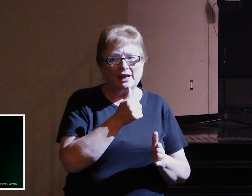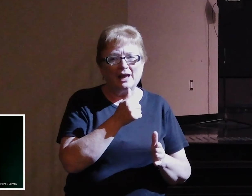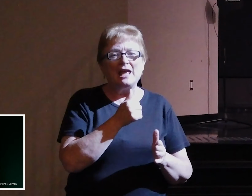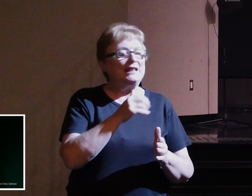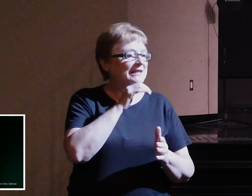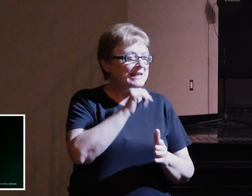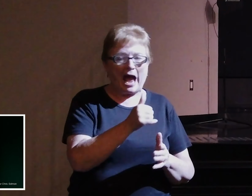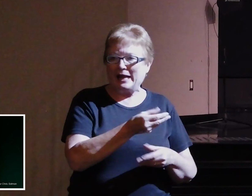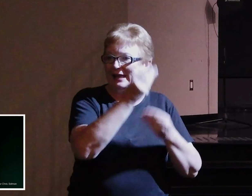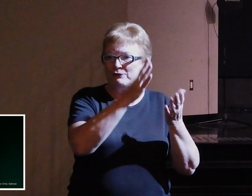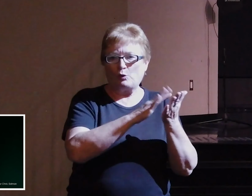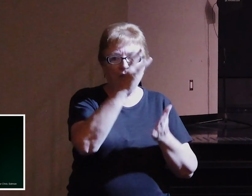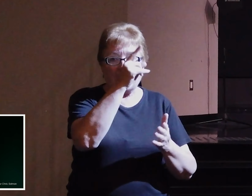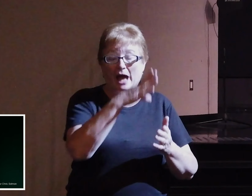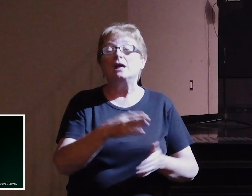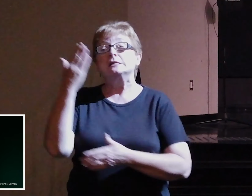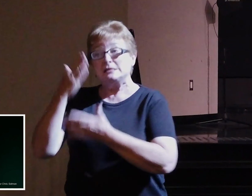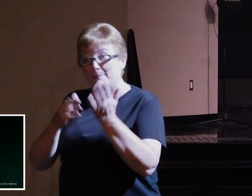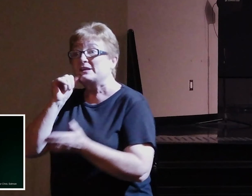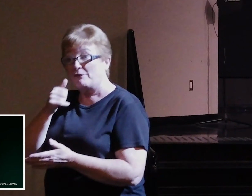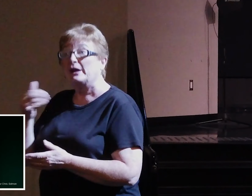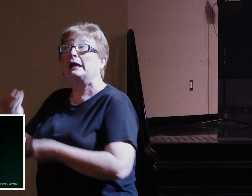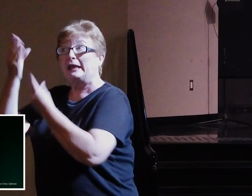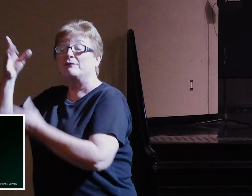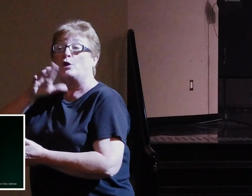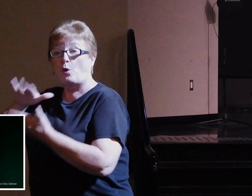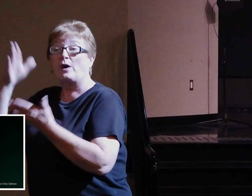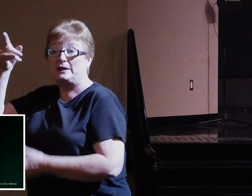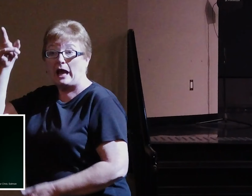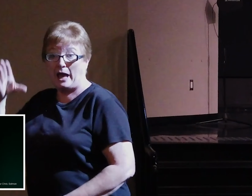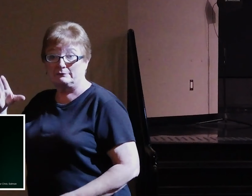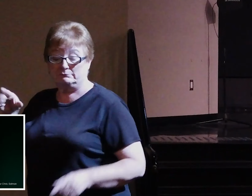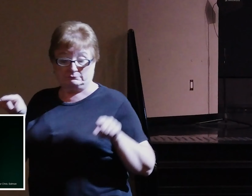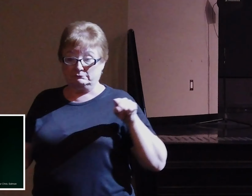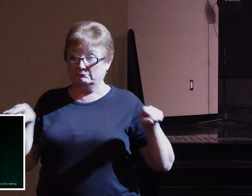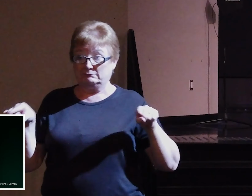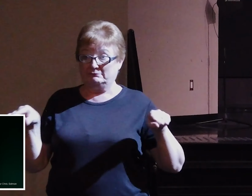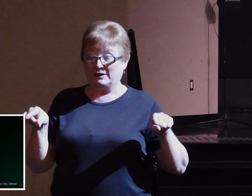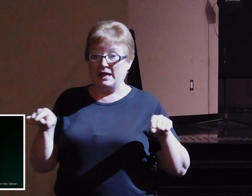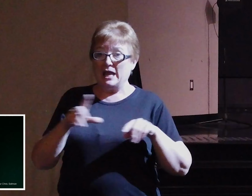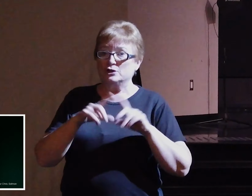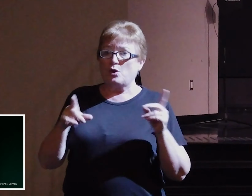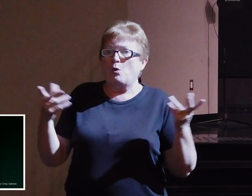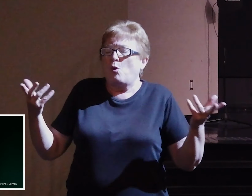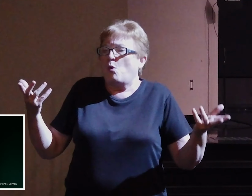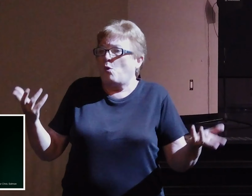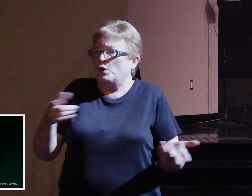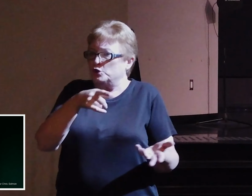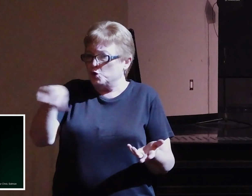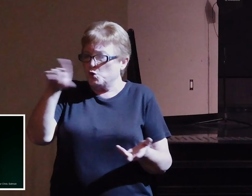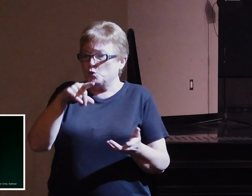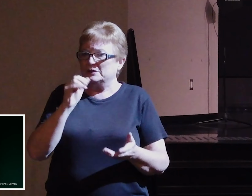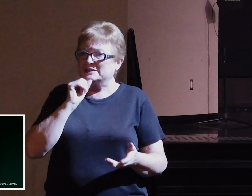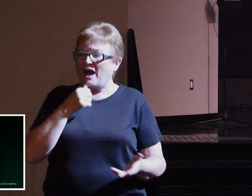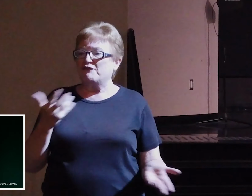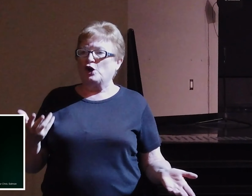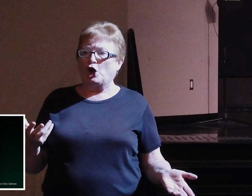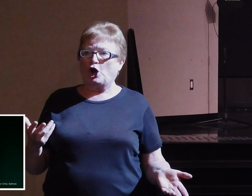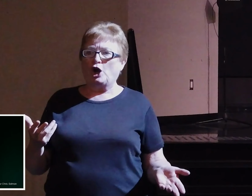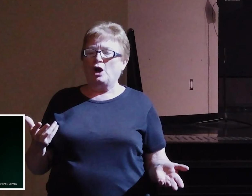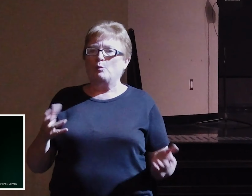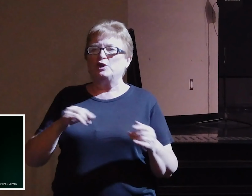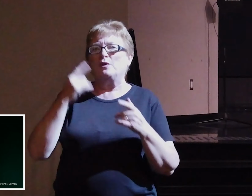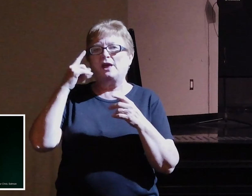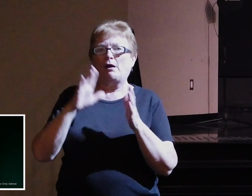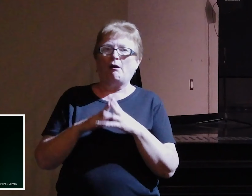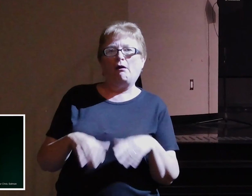not. It's just not enough for us to hear, yep, suffering brings glory to God, and then plow into whatever suffering comes our way and just be like, I'm just going to make it through to